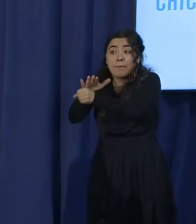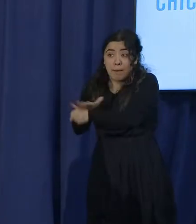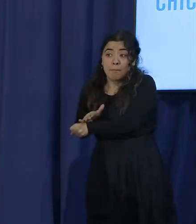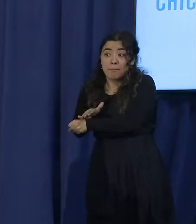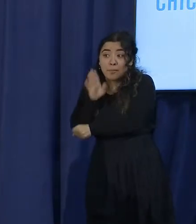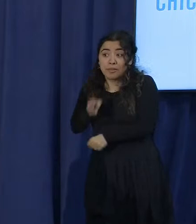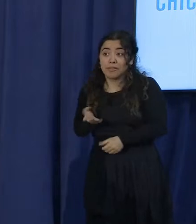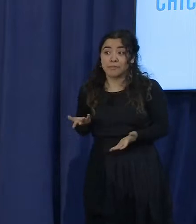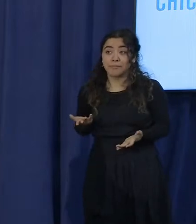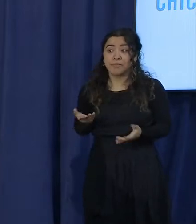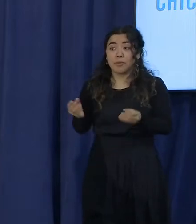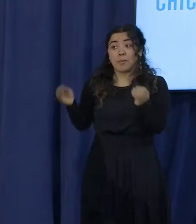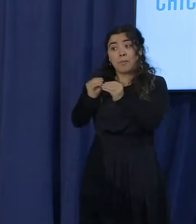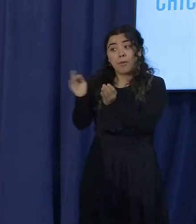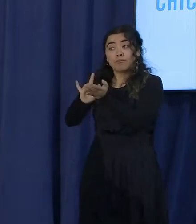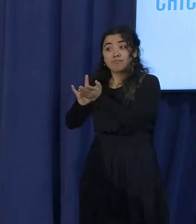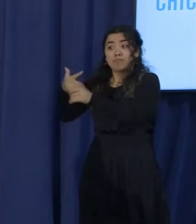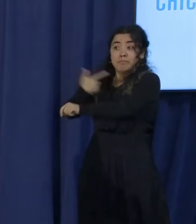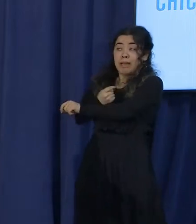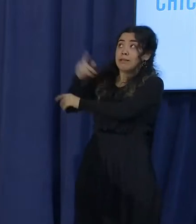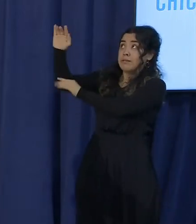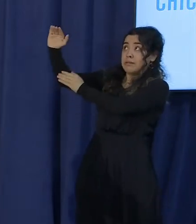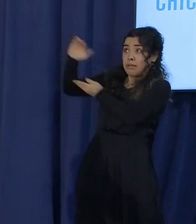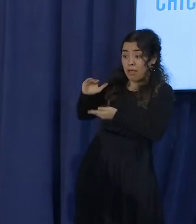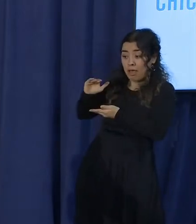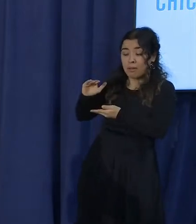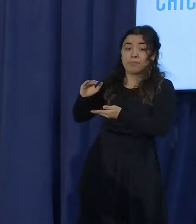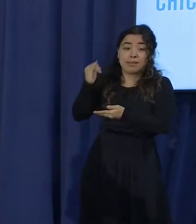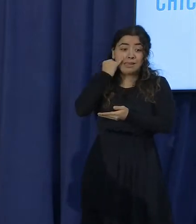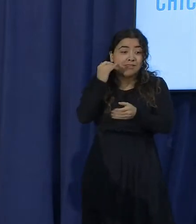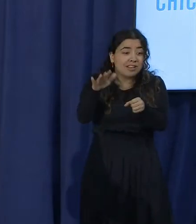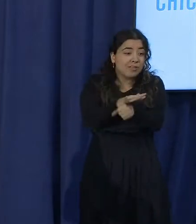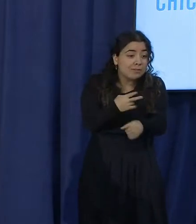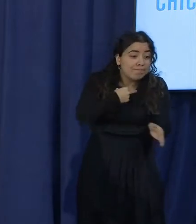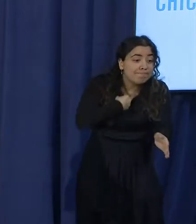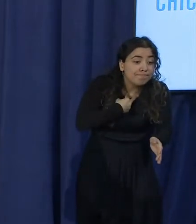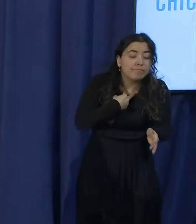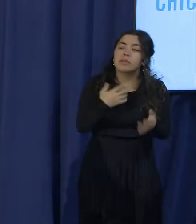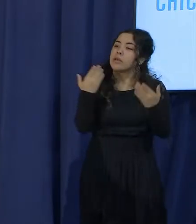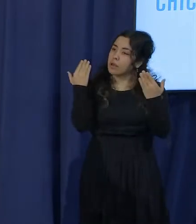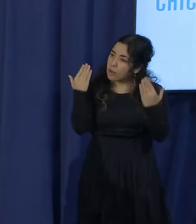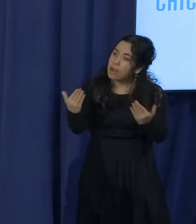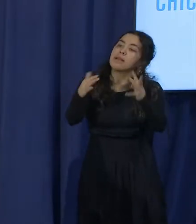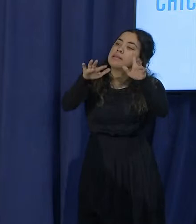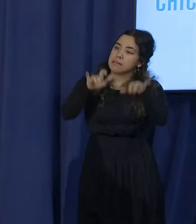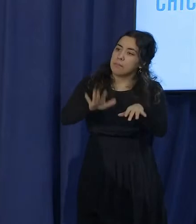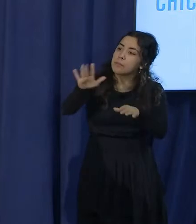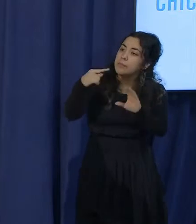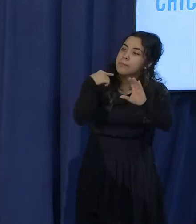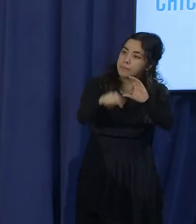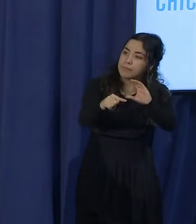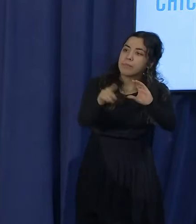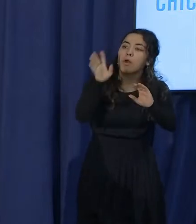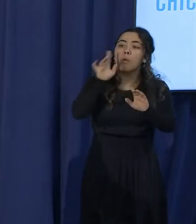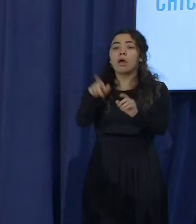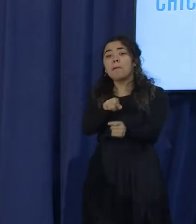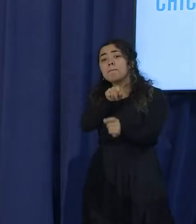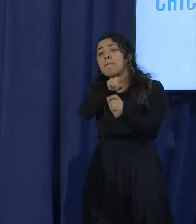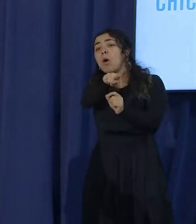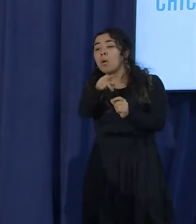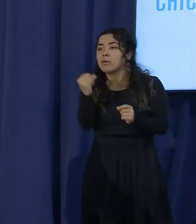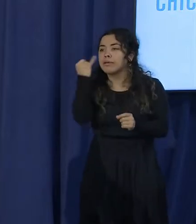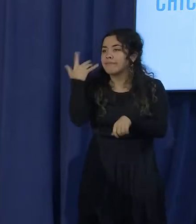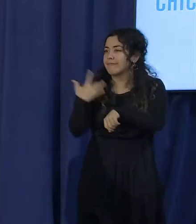more vaccine doses in, if it's full, put in your email address and we'll be alerting you when appointments are available. But again,